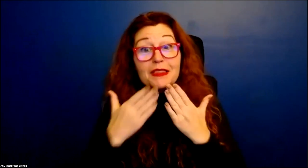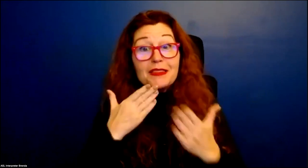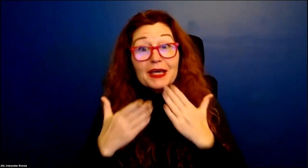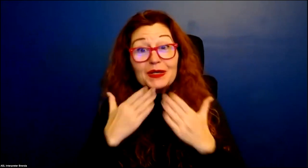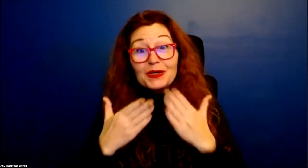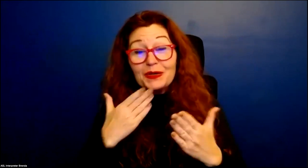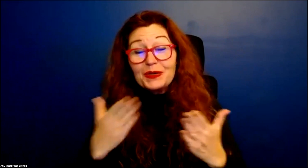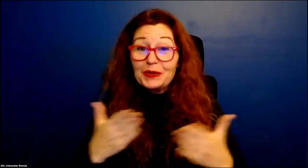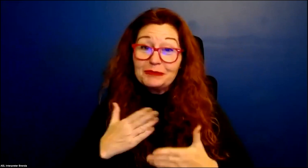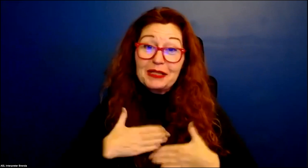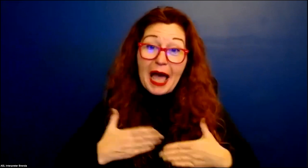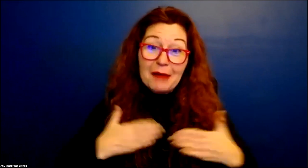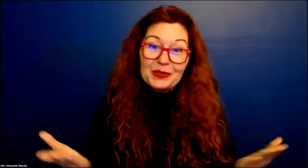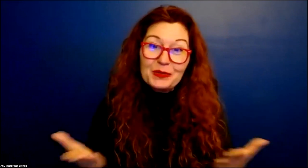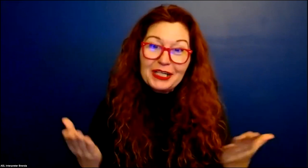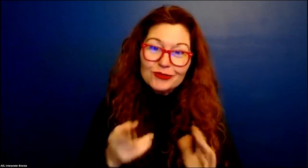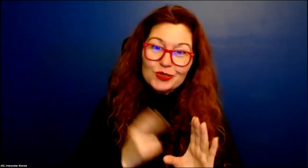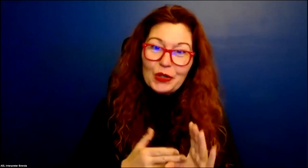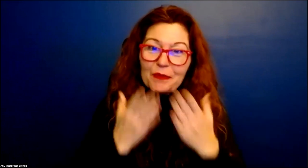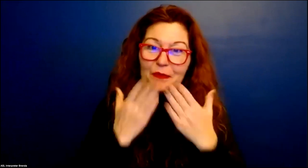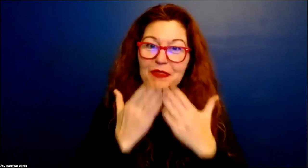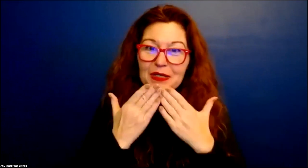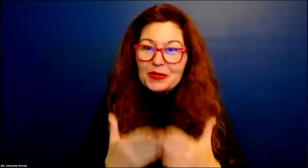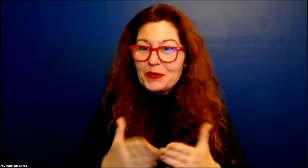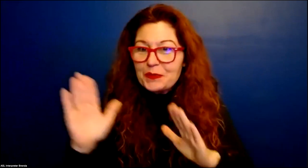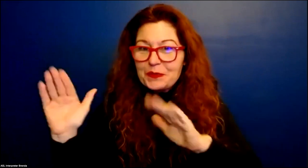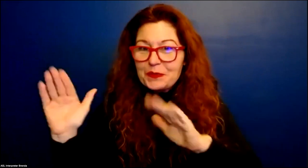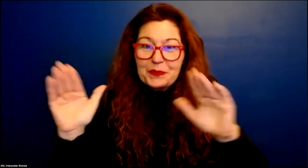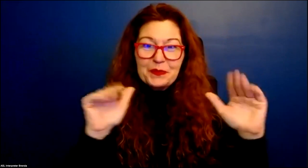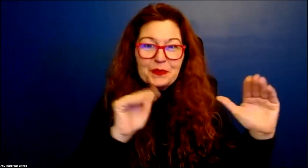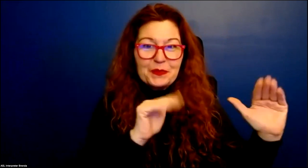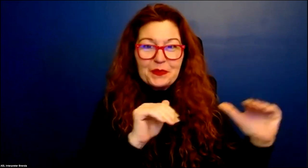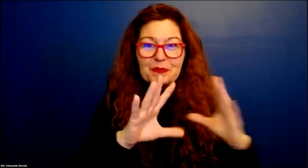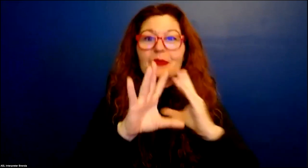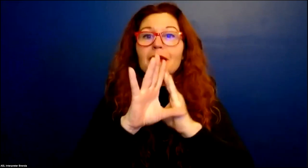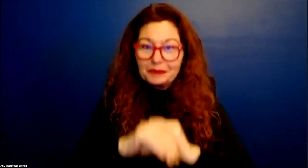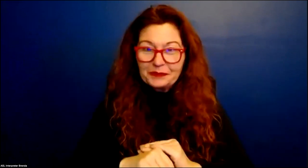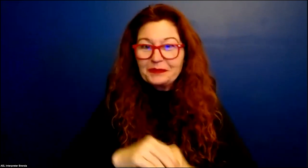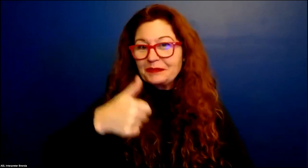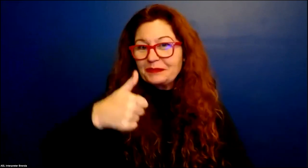having you. Thank you. Thank you, everyone. Hey. Thank you.